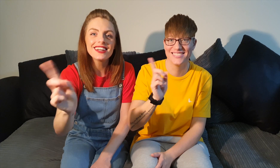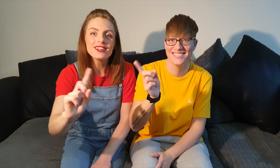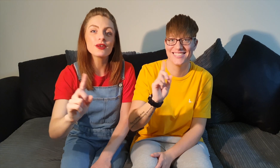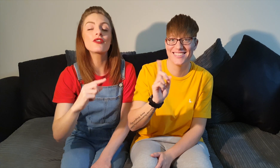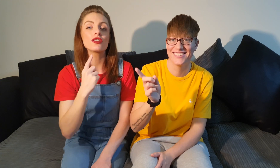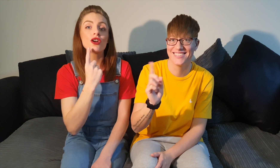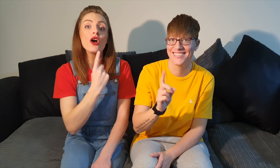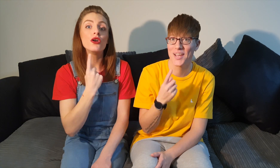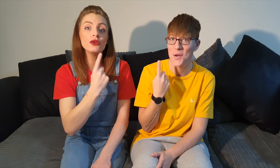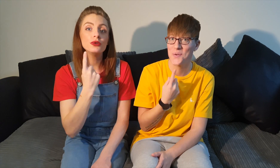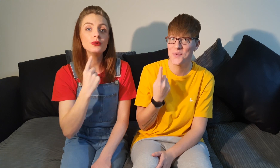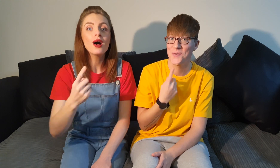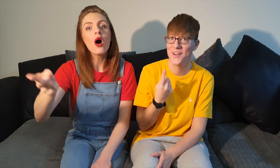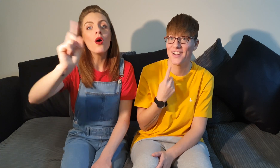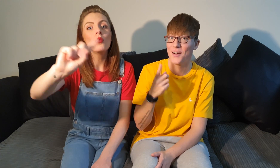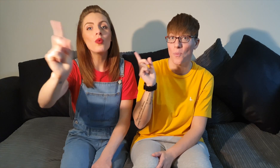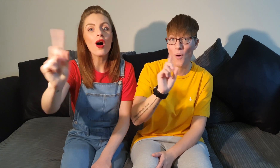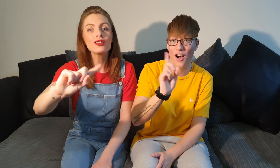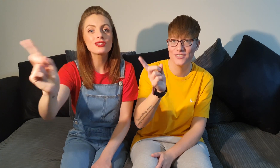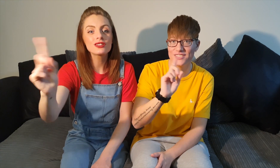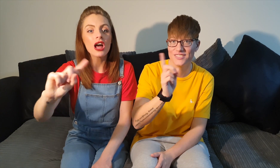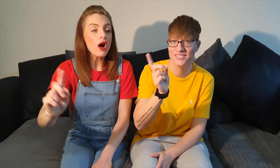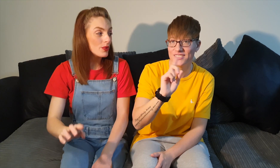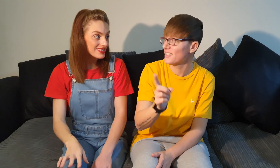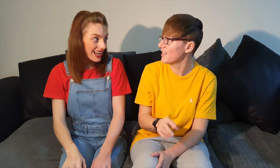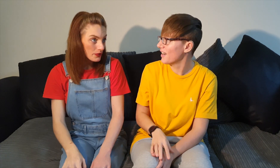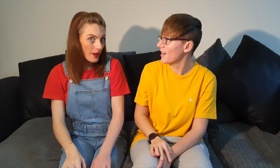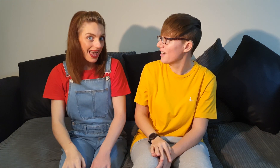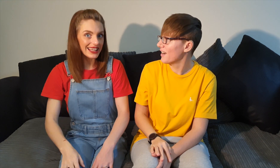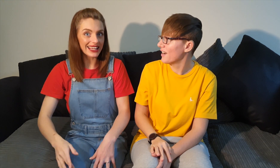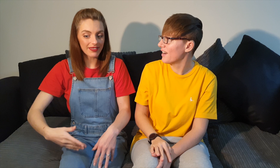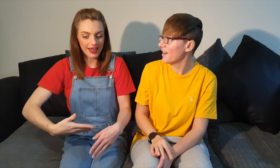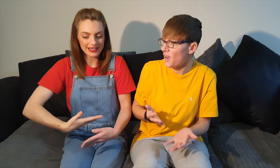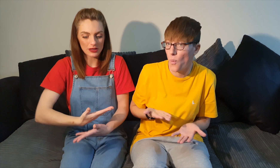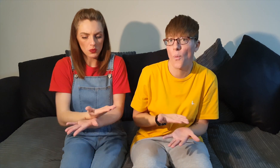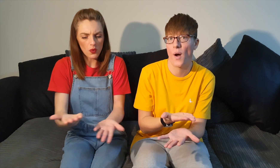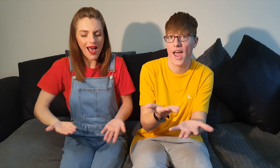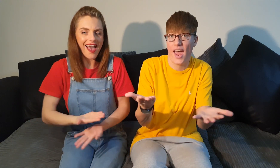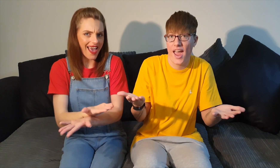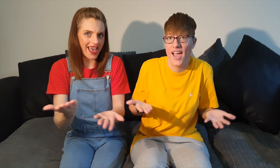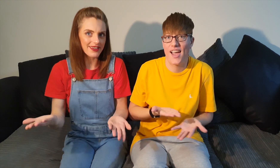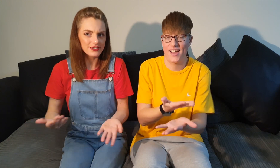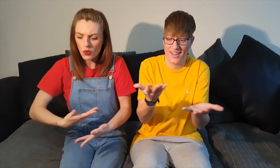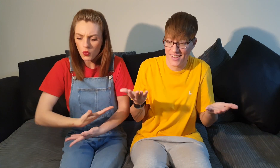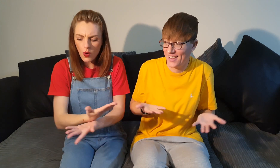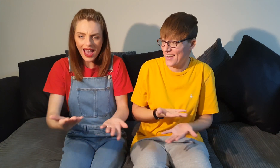So we've got who, what. We sign where like this, where, so